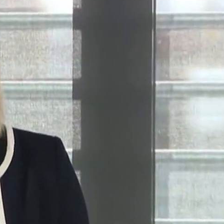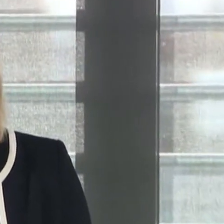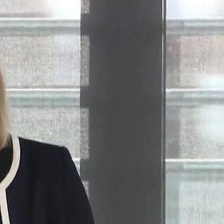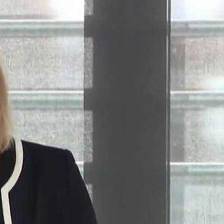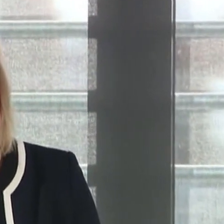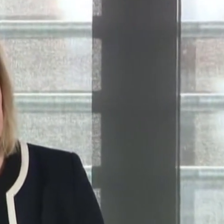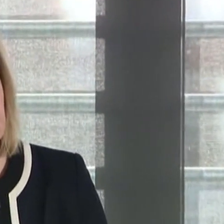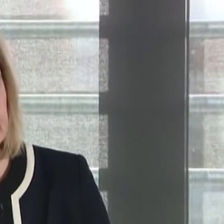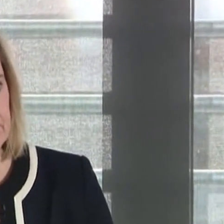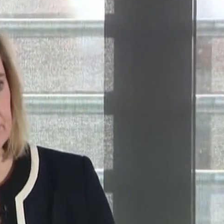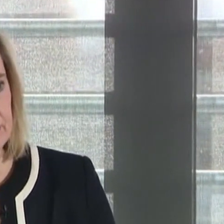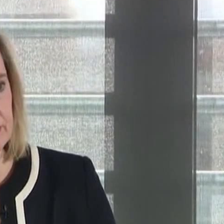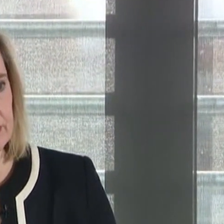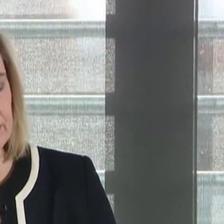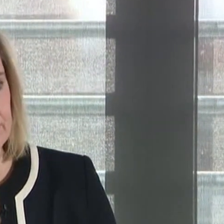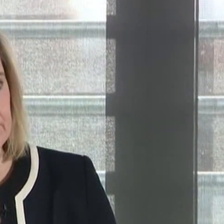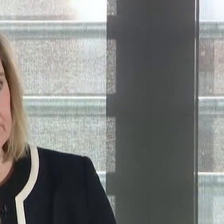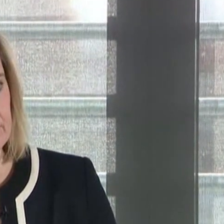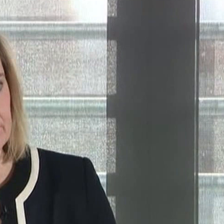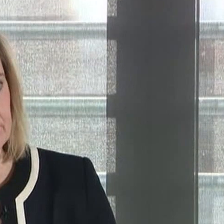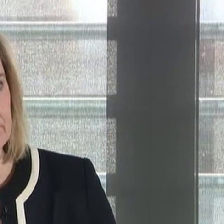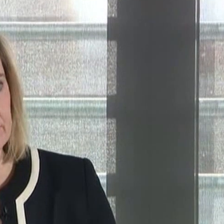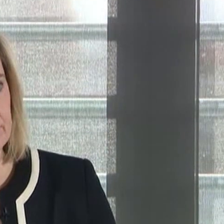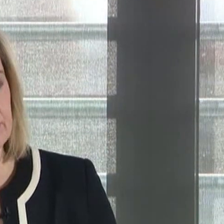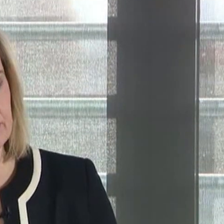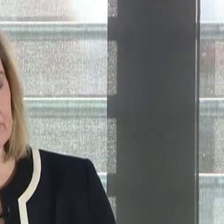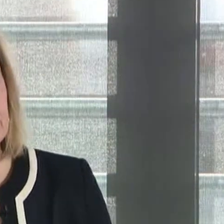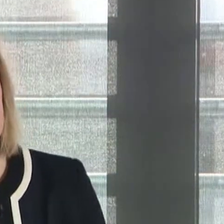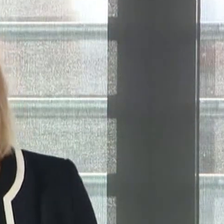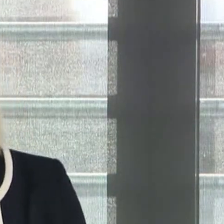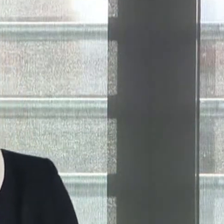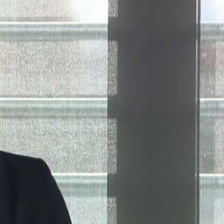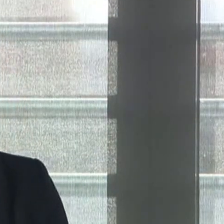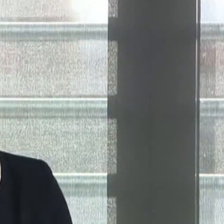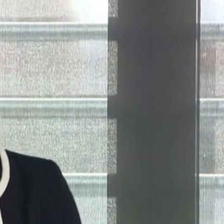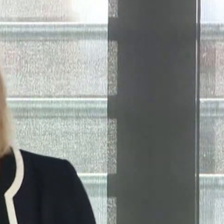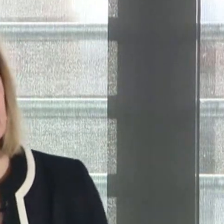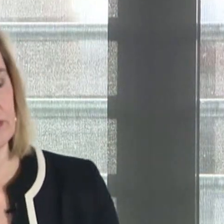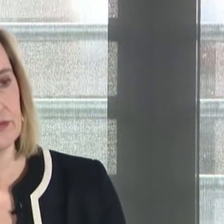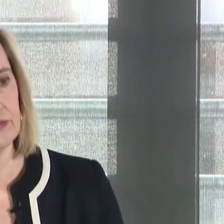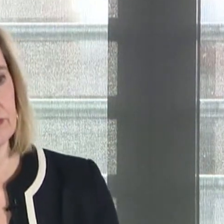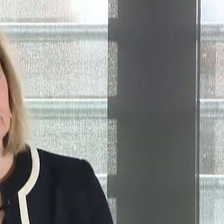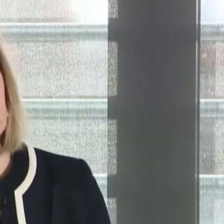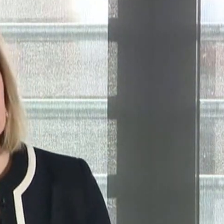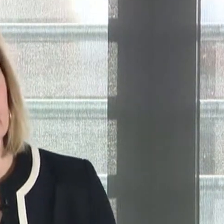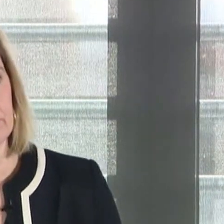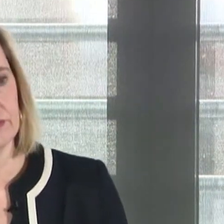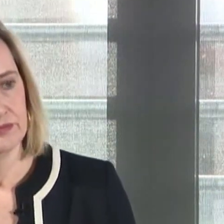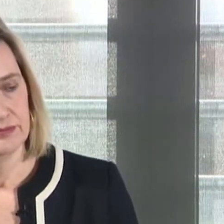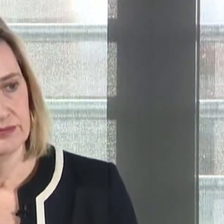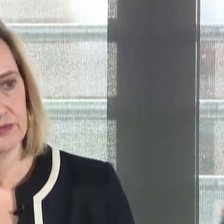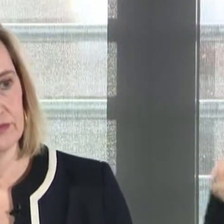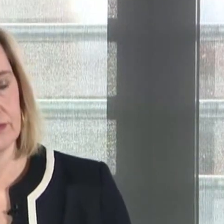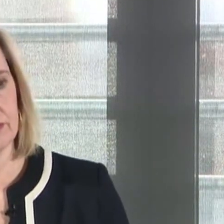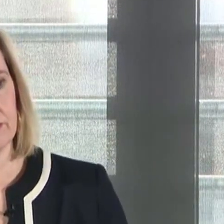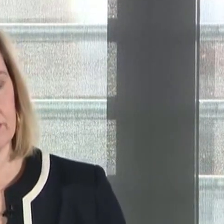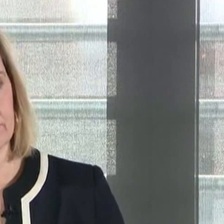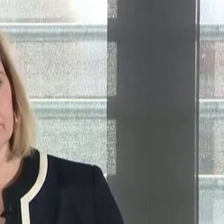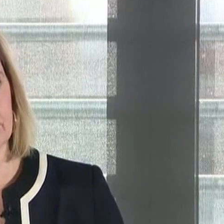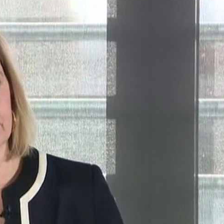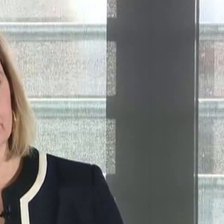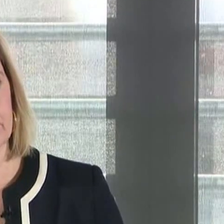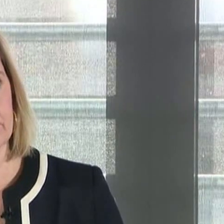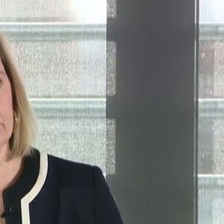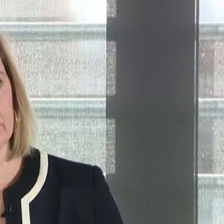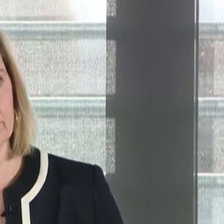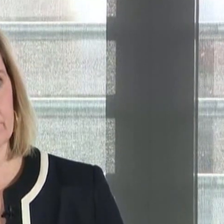really important, but also know how difficult sanctions are for disabled people. So I wanted to ask if you'll look closely at Scope's own voluntary employment model as